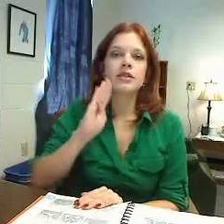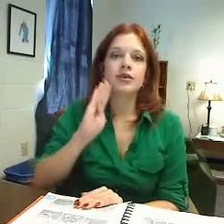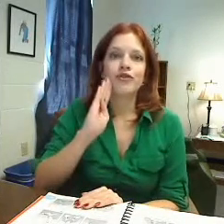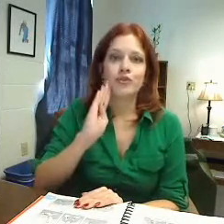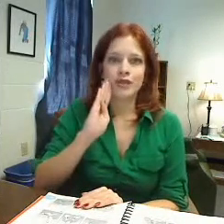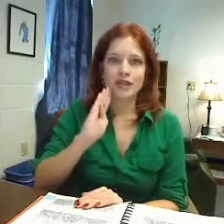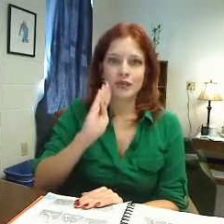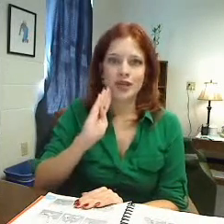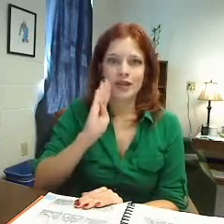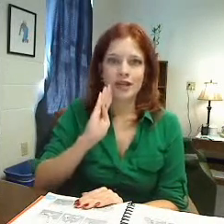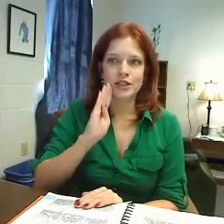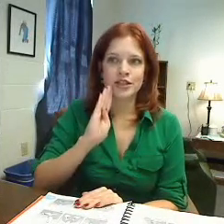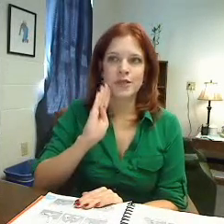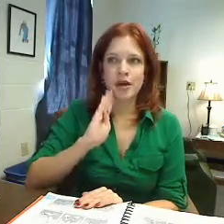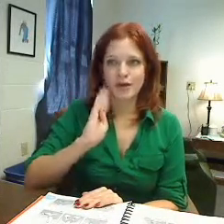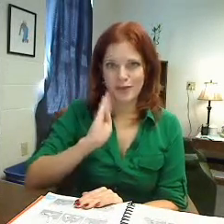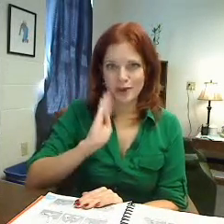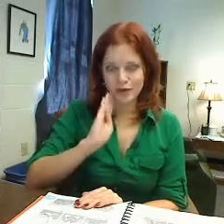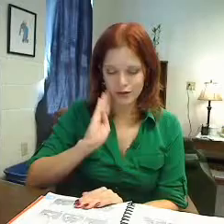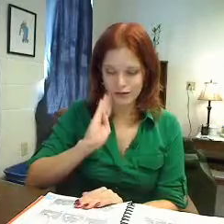just sort of brushes right at the edge of your mouth. Beer.